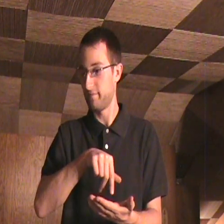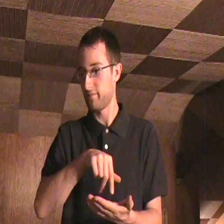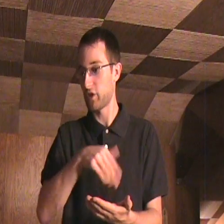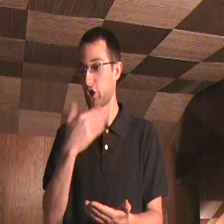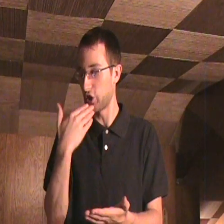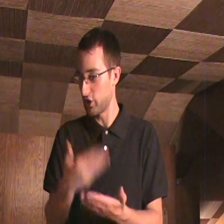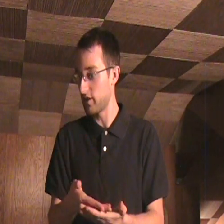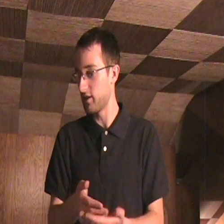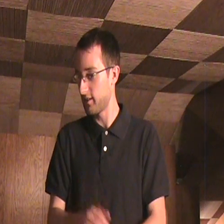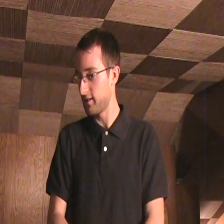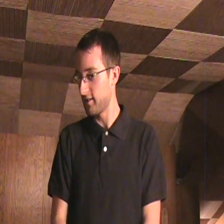And